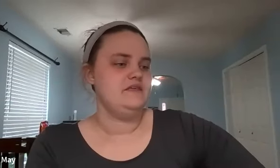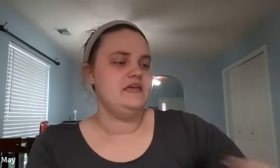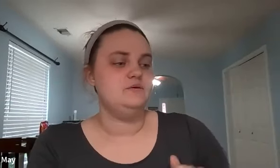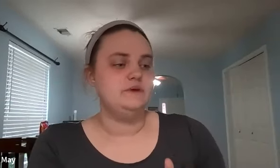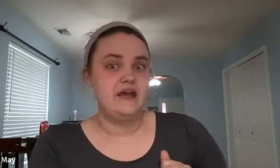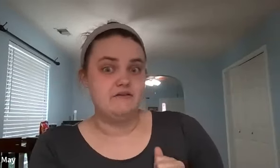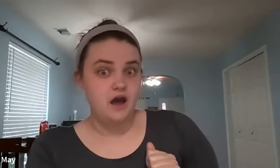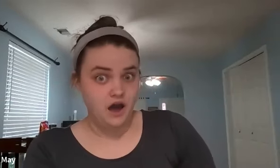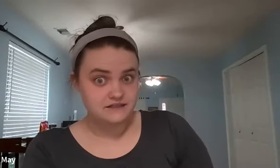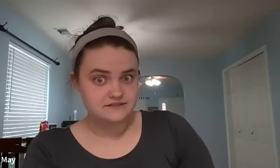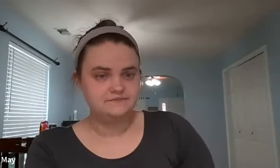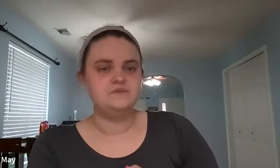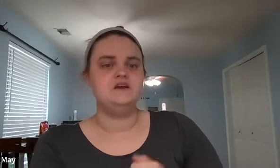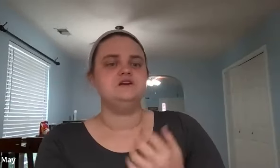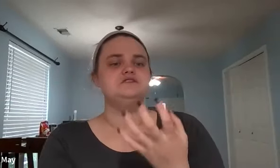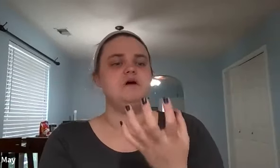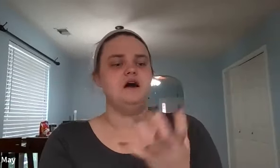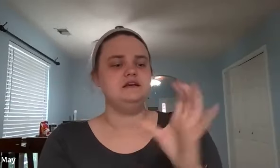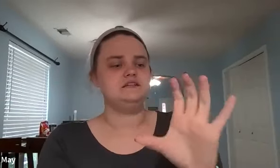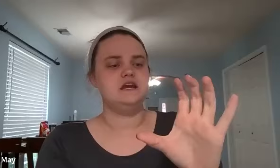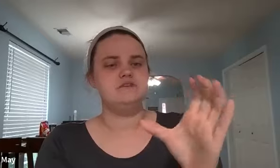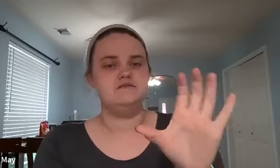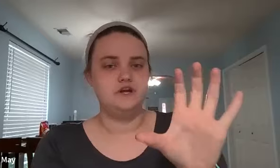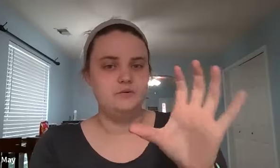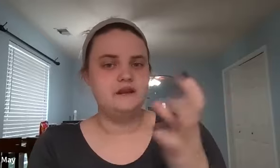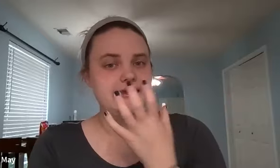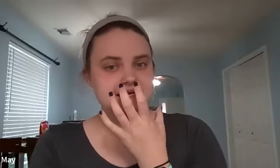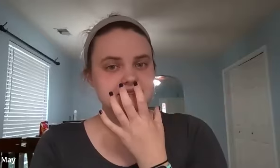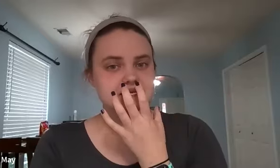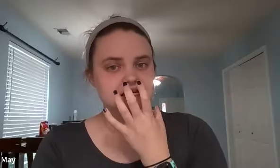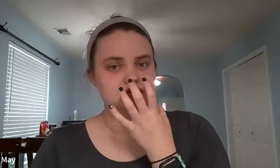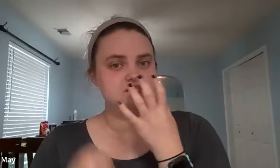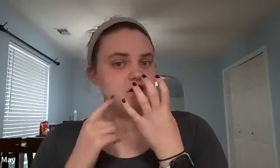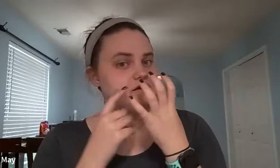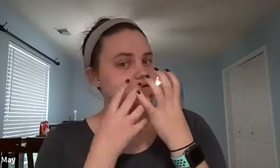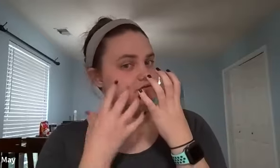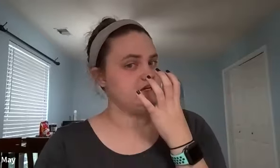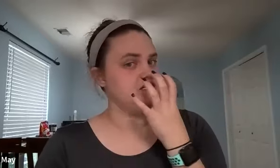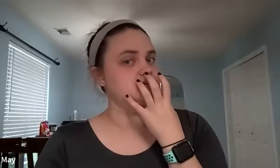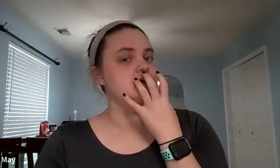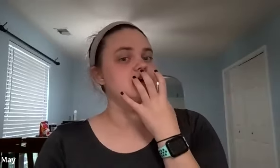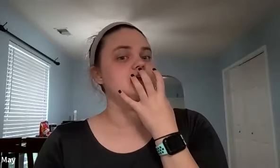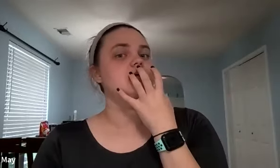Then we have hot. So hot is going to have kind of an open hand. You're going to start facing you and you go